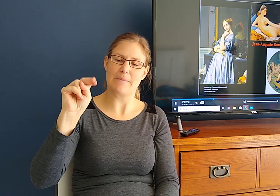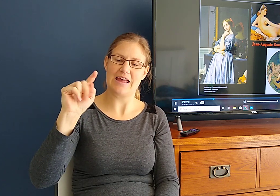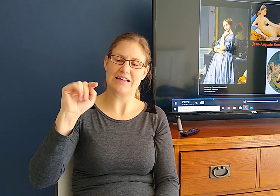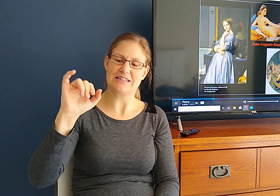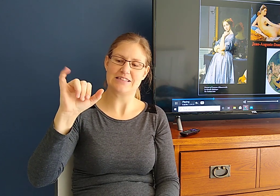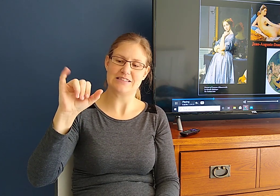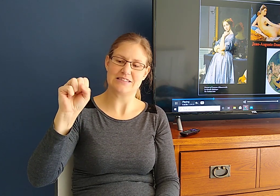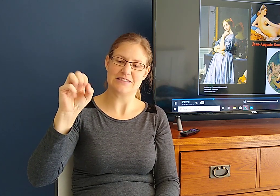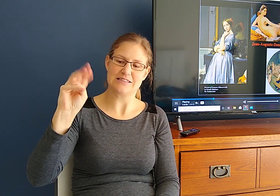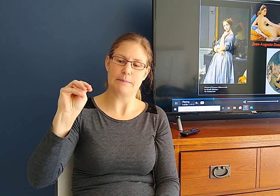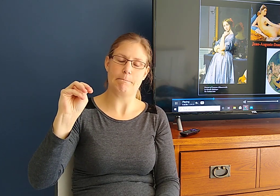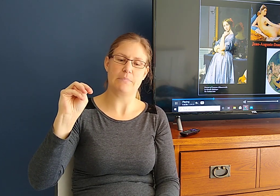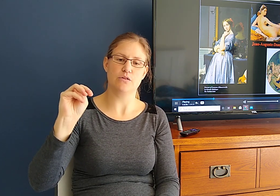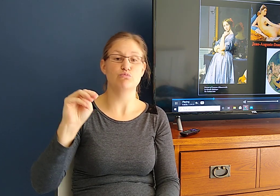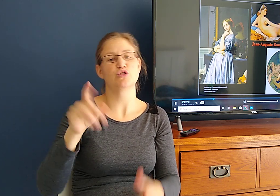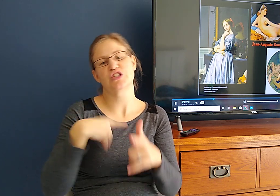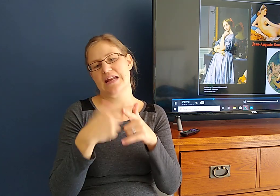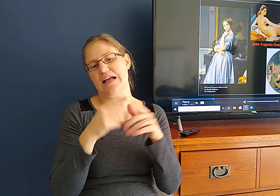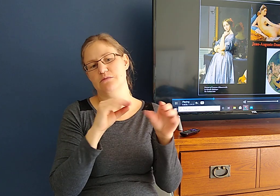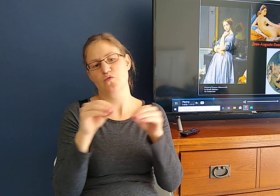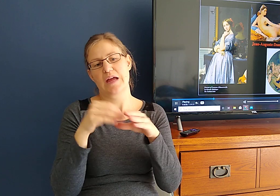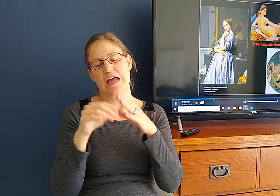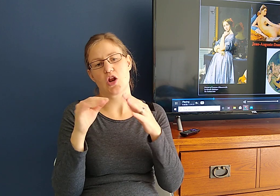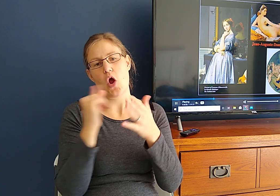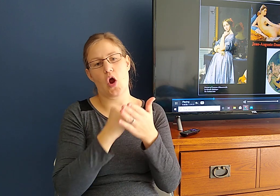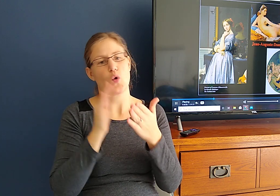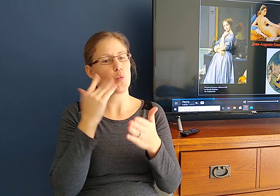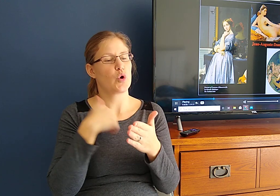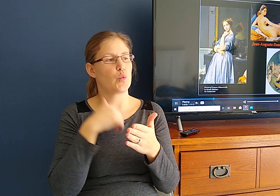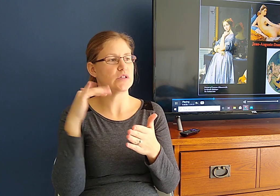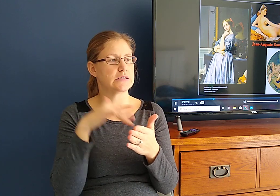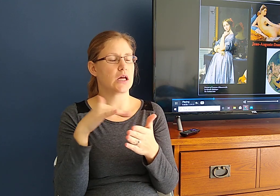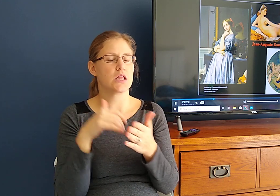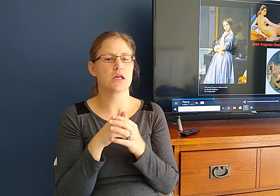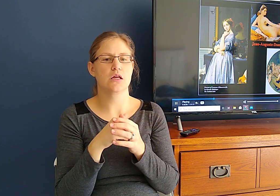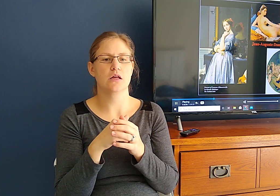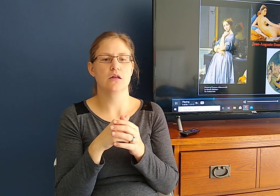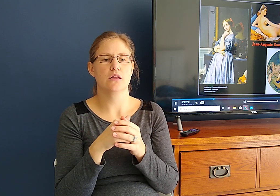next movement in art that we'll look at. La Grande Odalisque